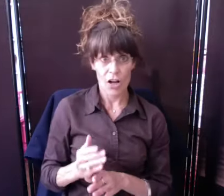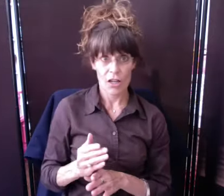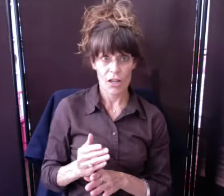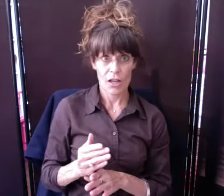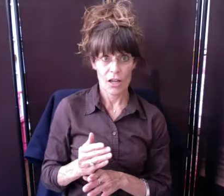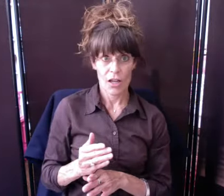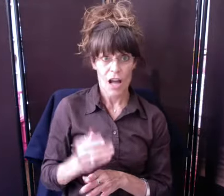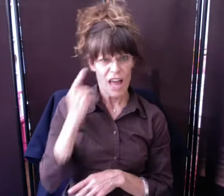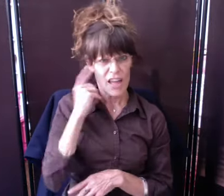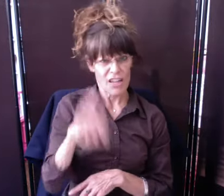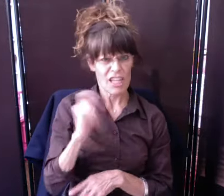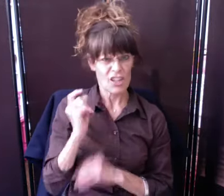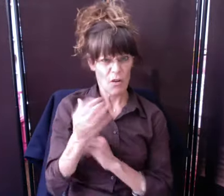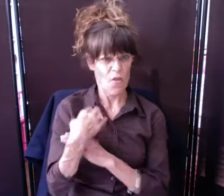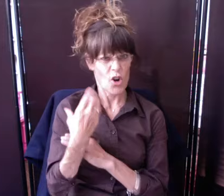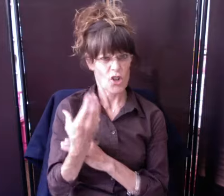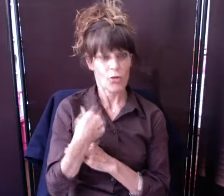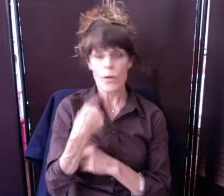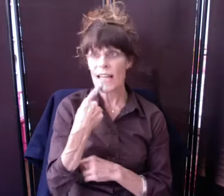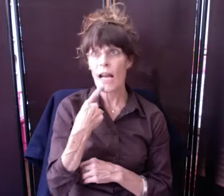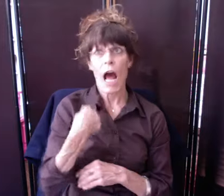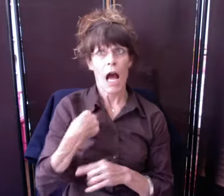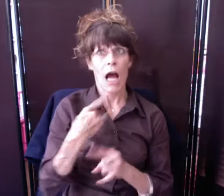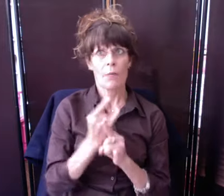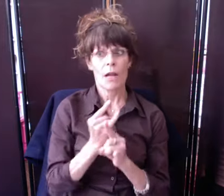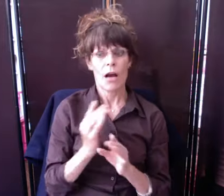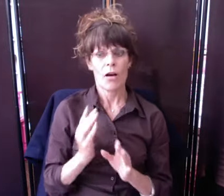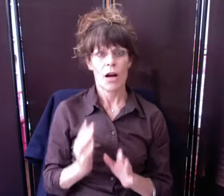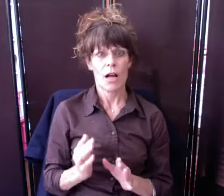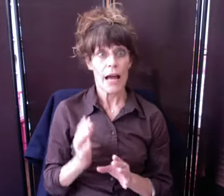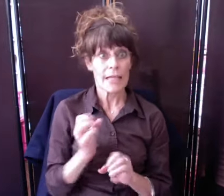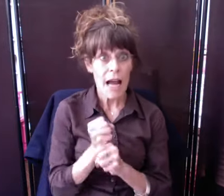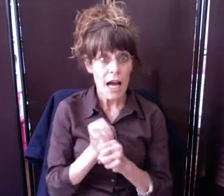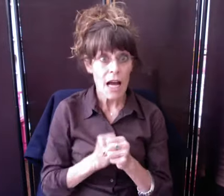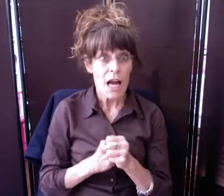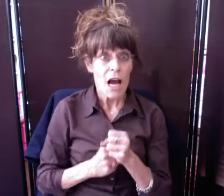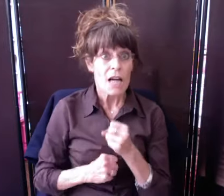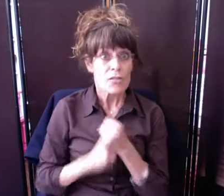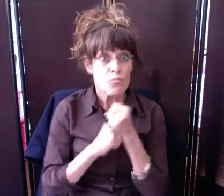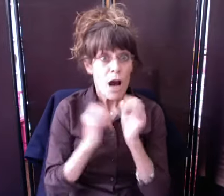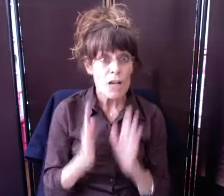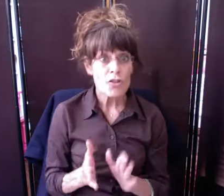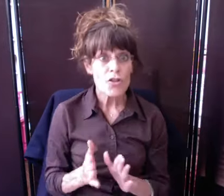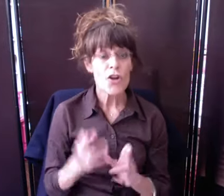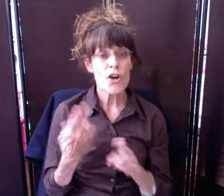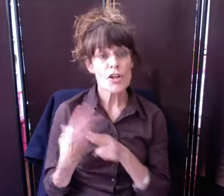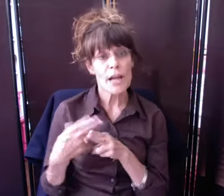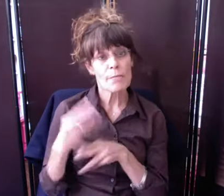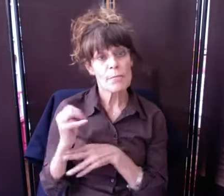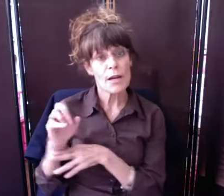thought you did. So I said I was. I got a sponsor right away. Her name's Mary Shaw. She's still sober. She lives in Kentucky